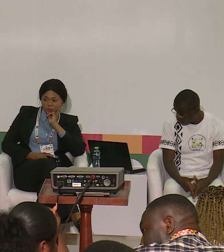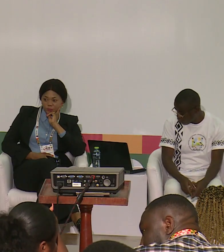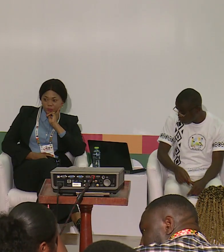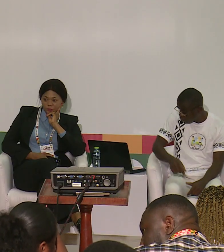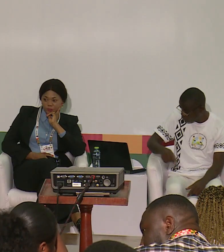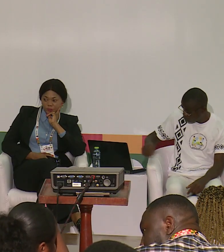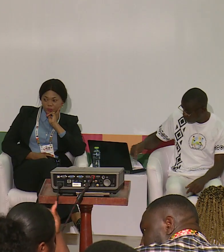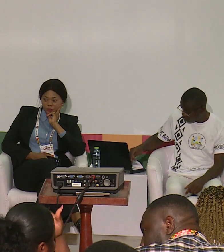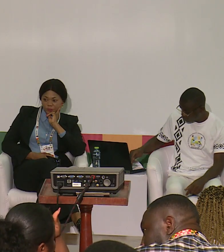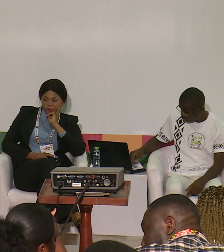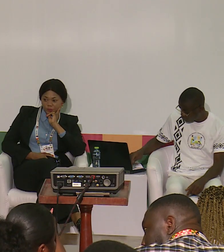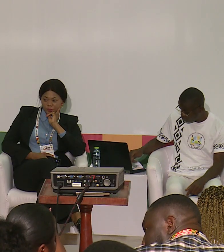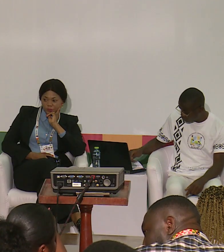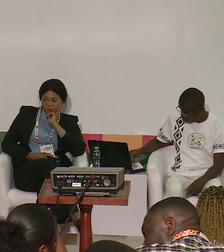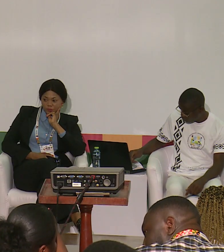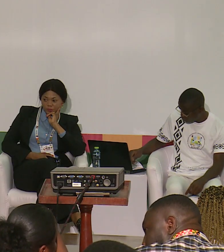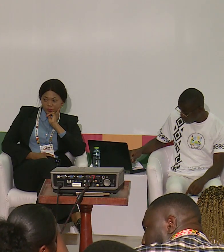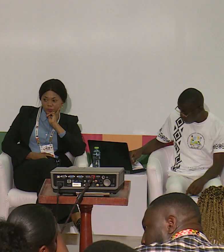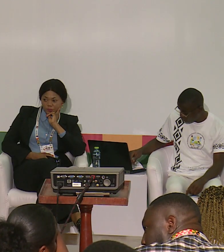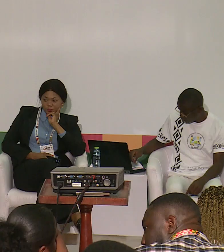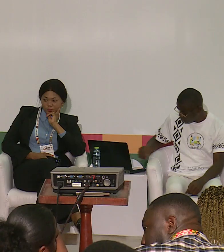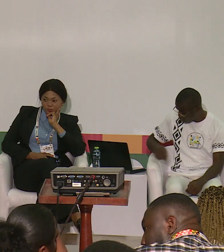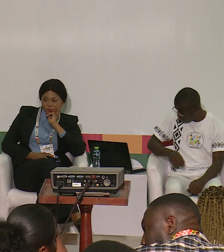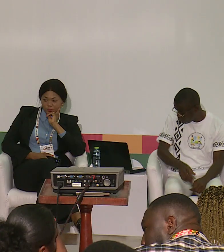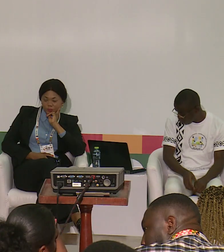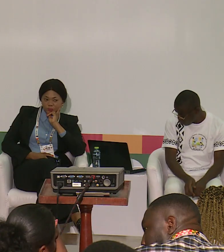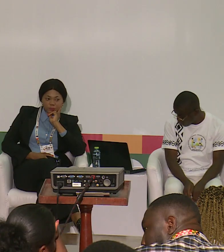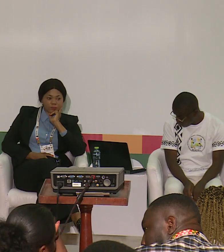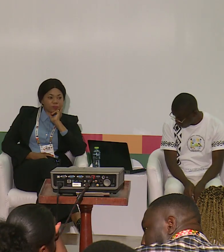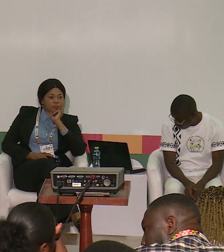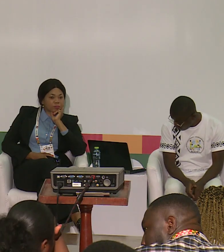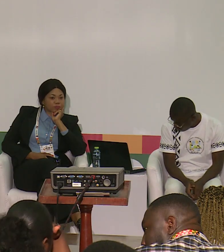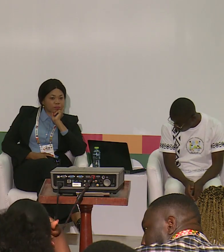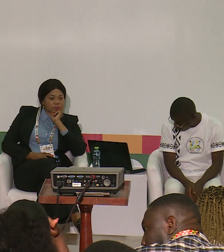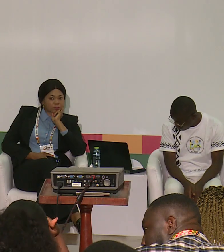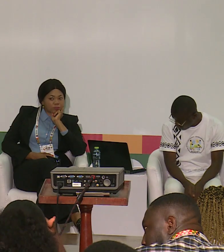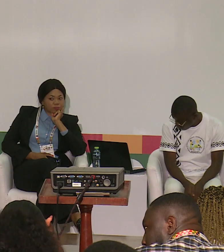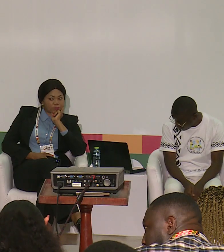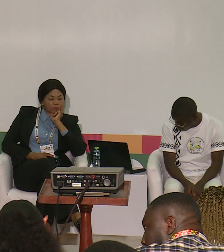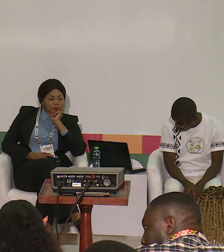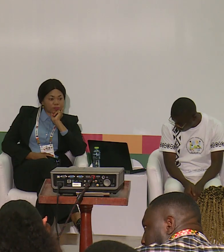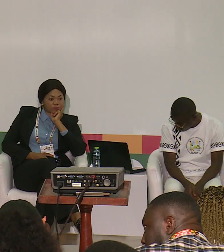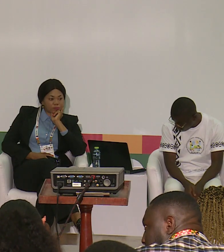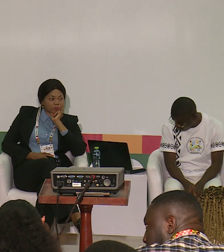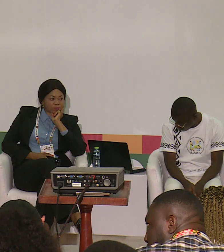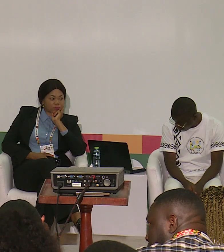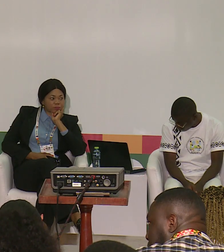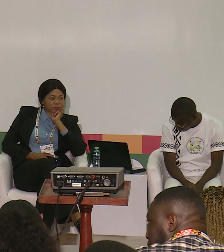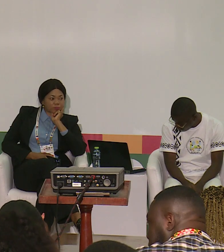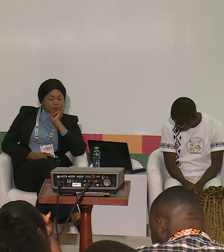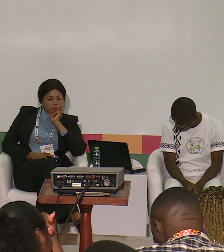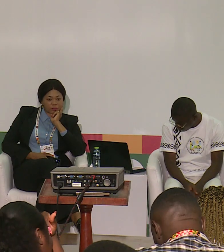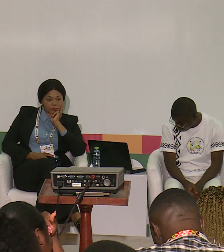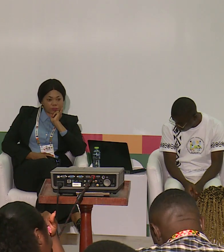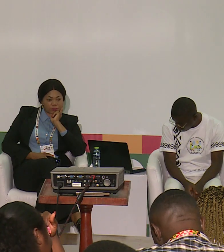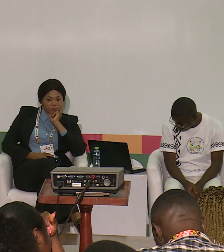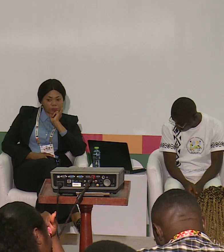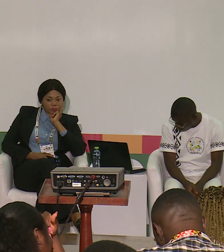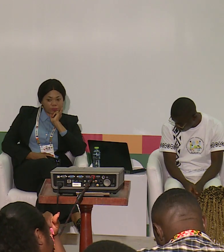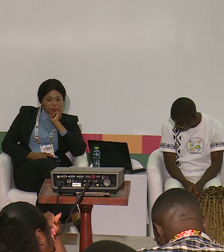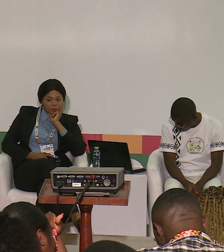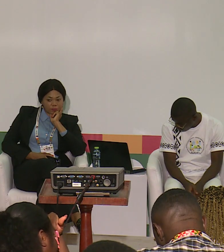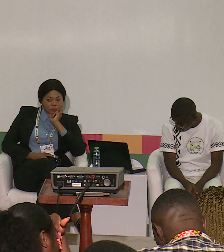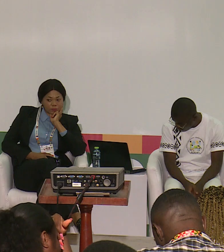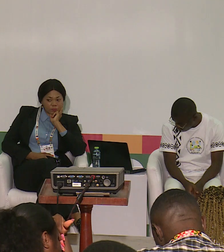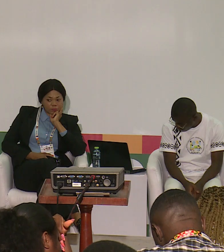for all the other services that don't require the service provider coming in. So yes, they educate about stigma and